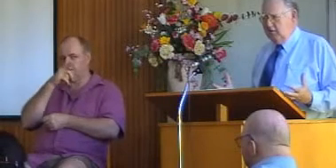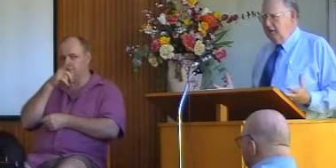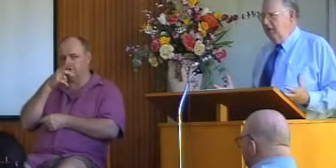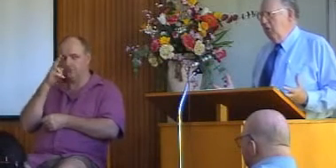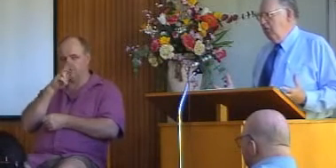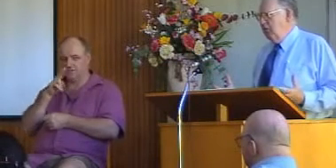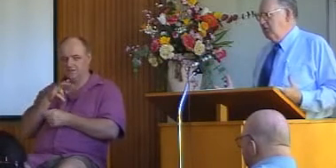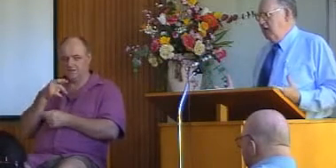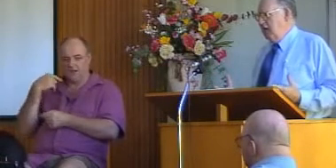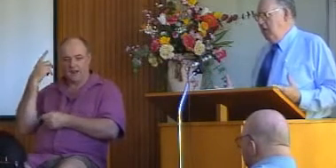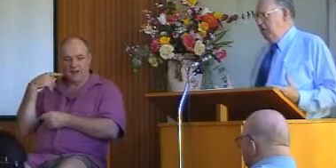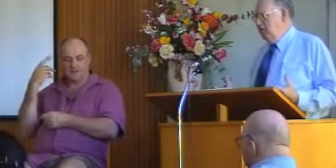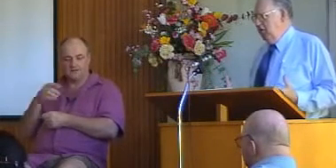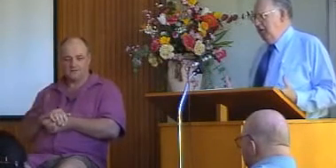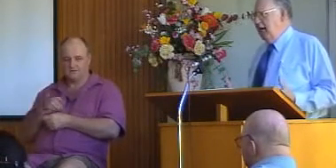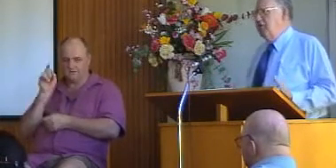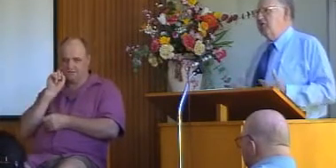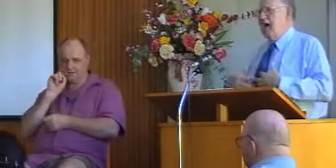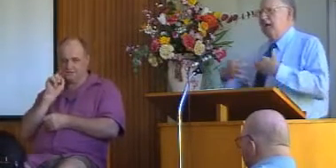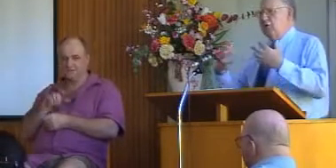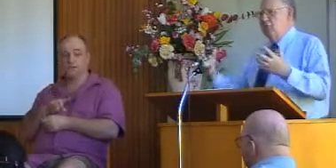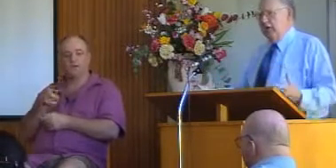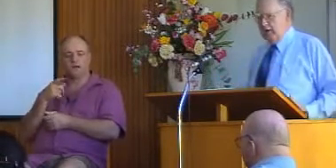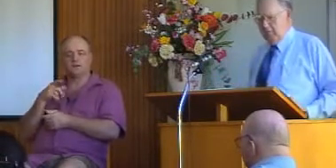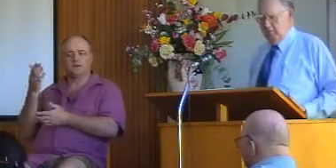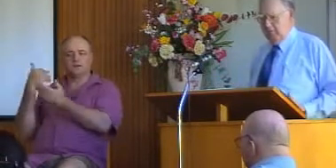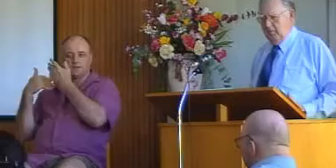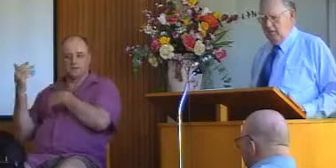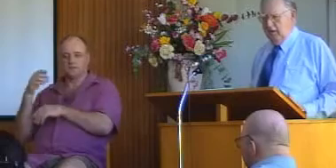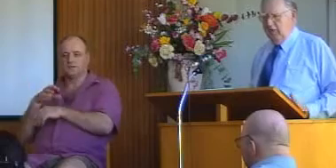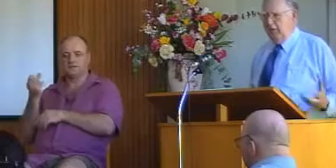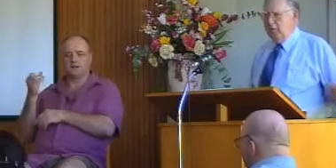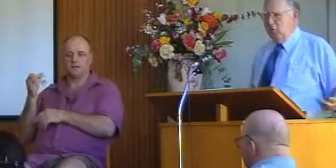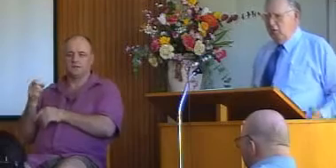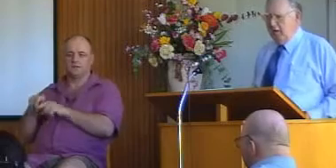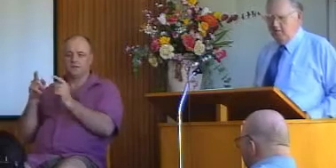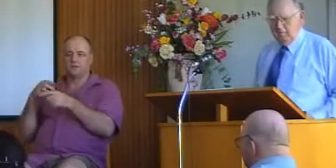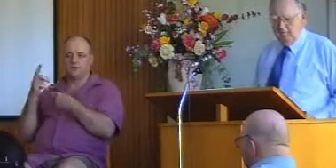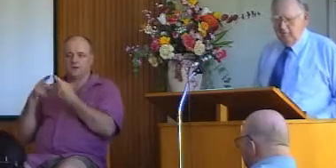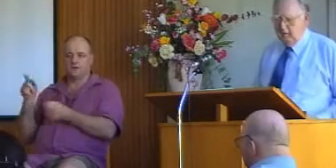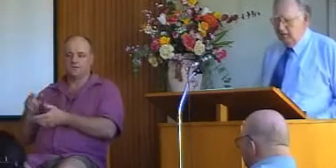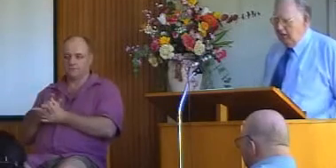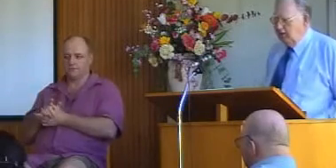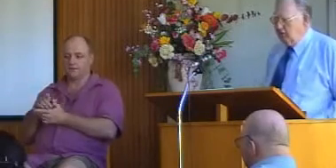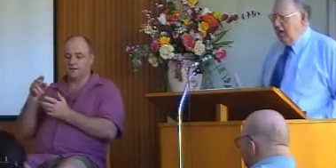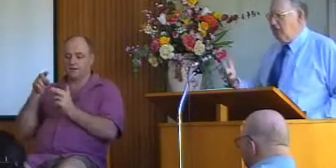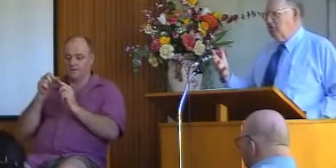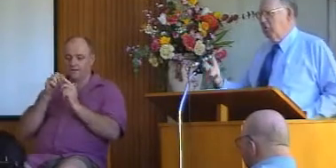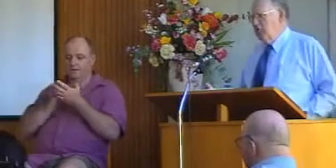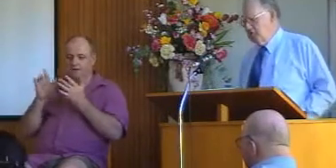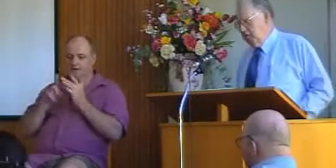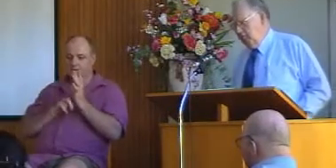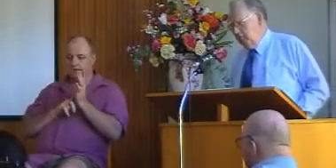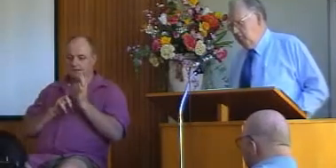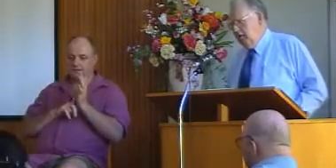But there was nothing wrong with this Ethiopian eunuch as he started to read. And Philip joined him and just asked